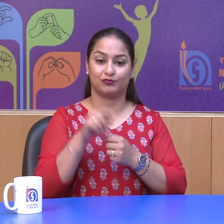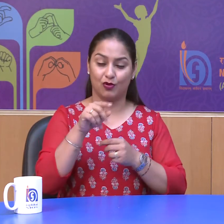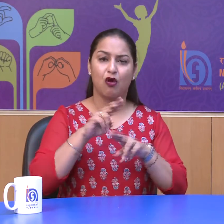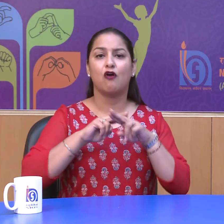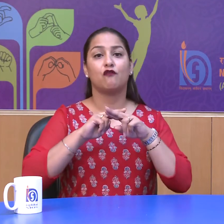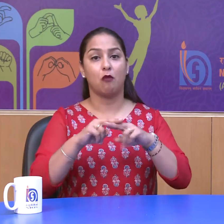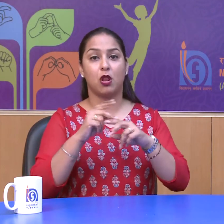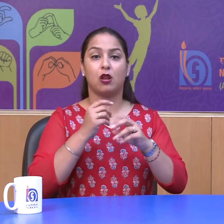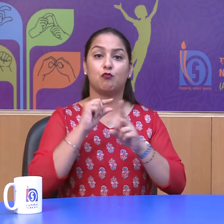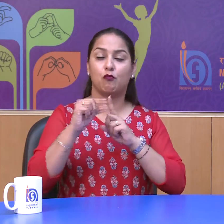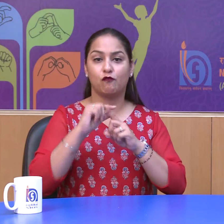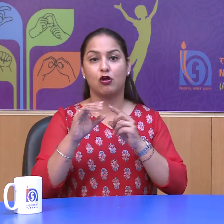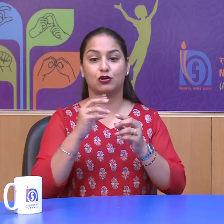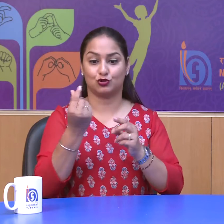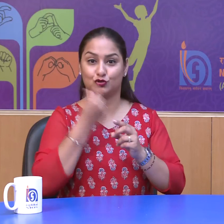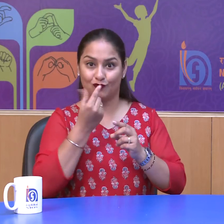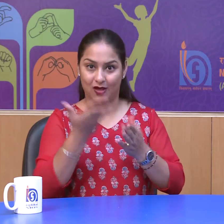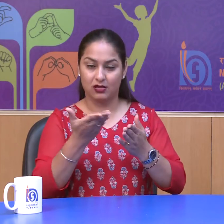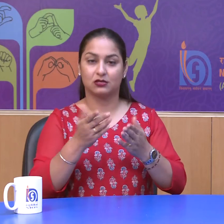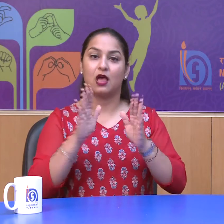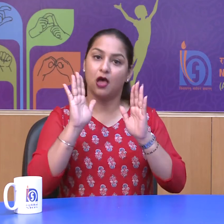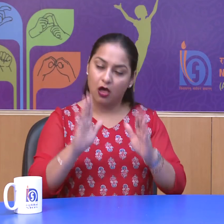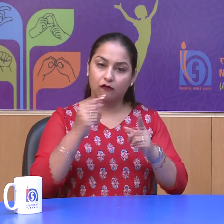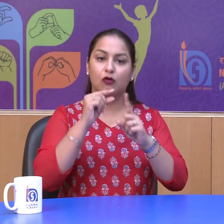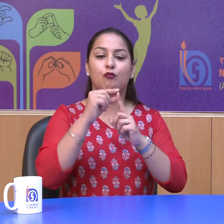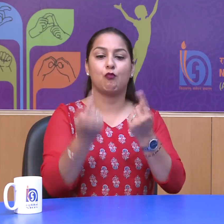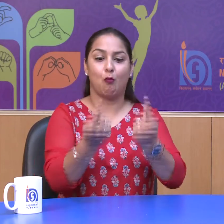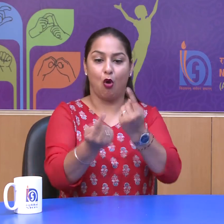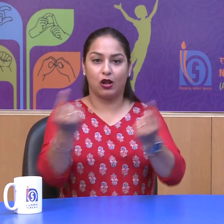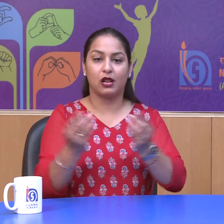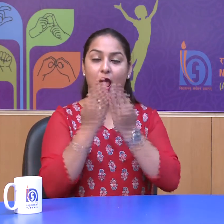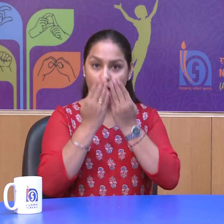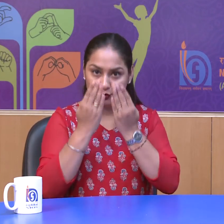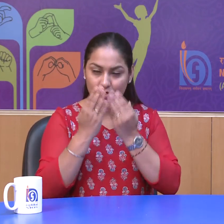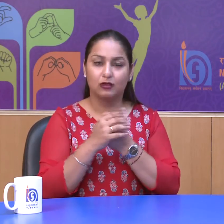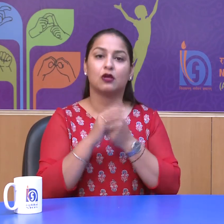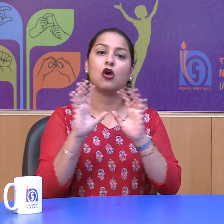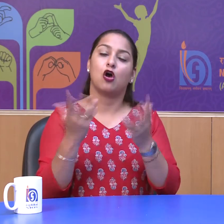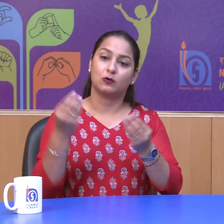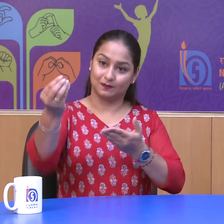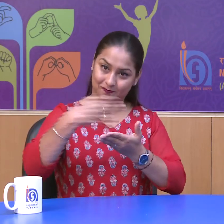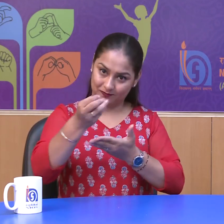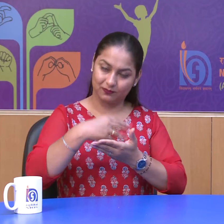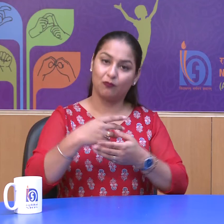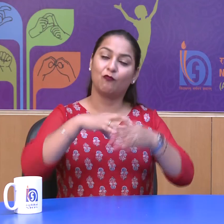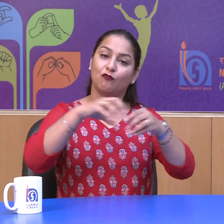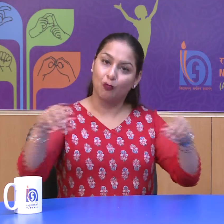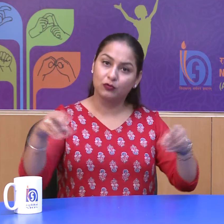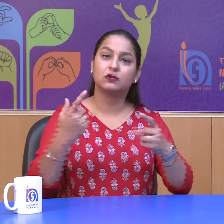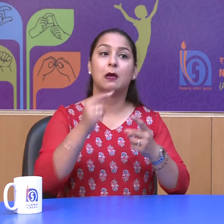institutions impart political education and contribute to the formation of public opinion as